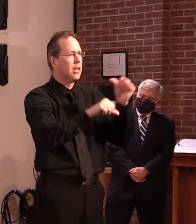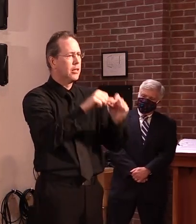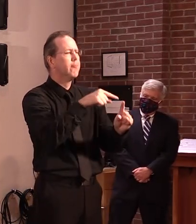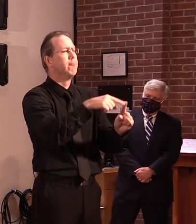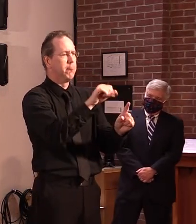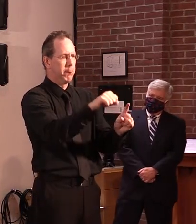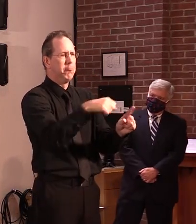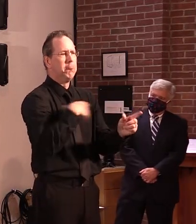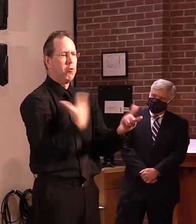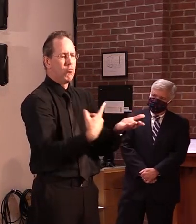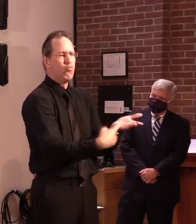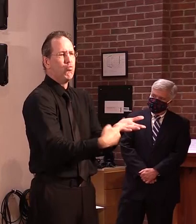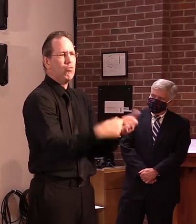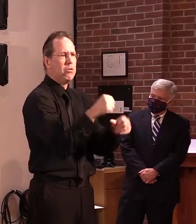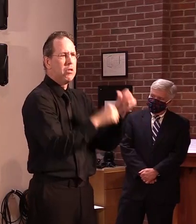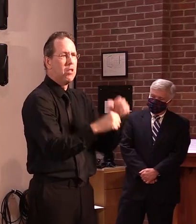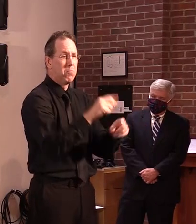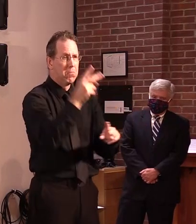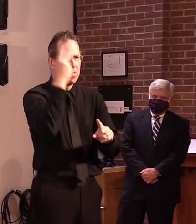All right, great, thank you.